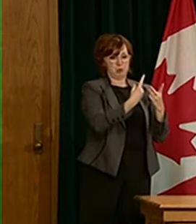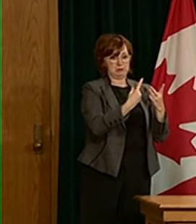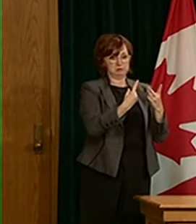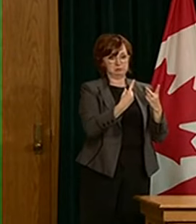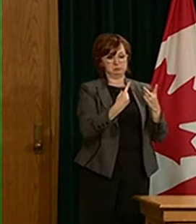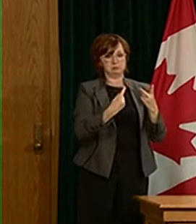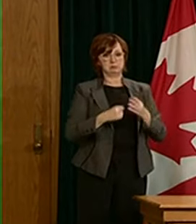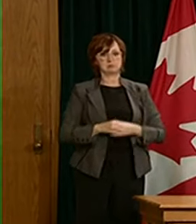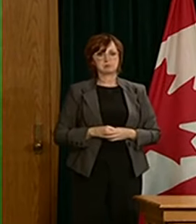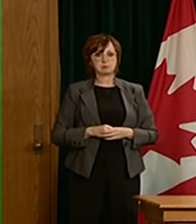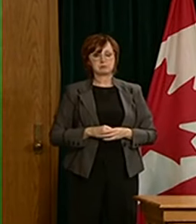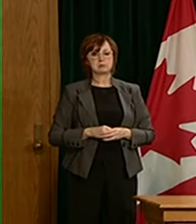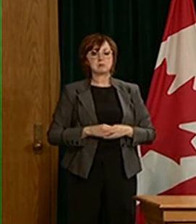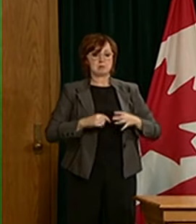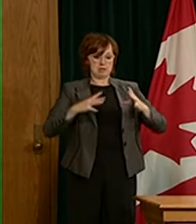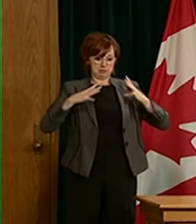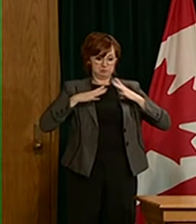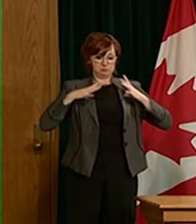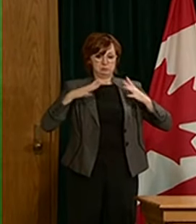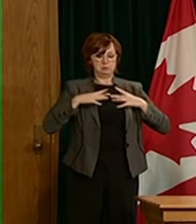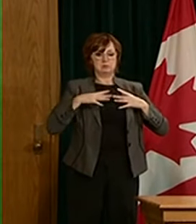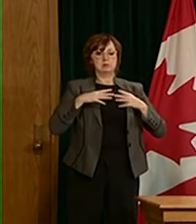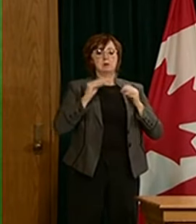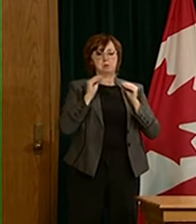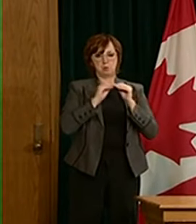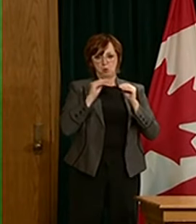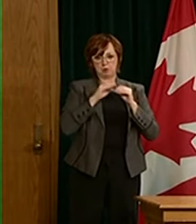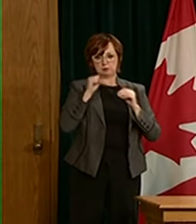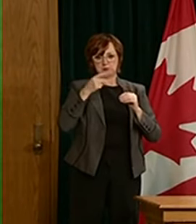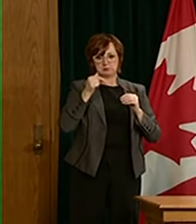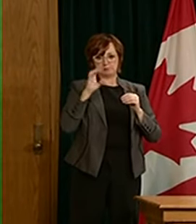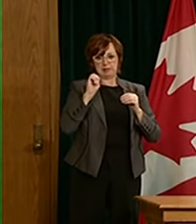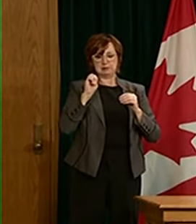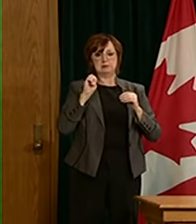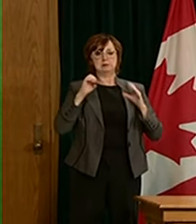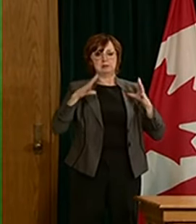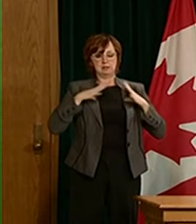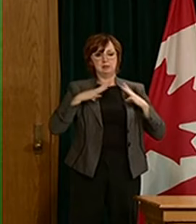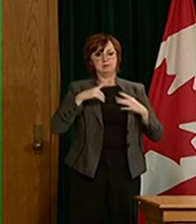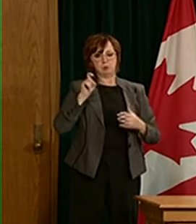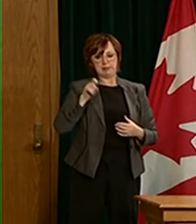to allow for the patient demand at the potential peak.